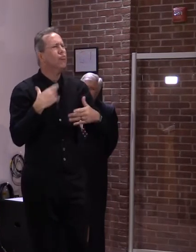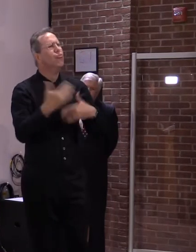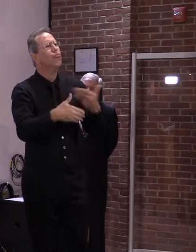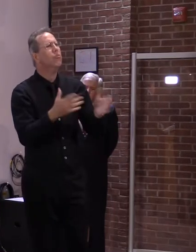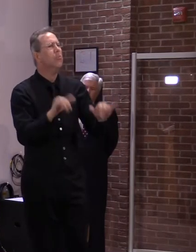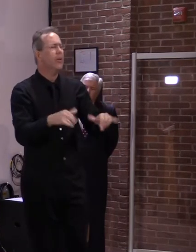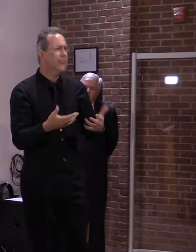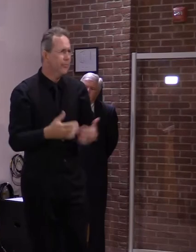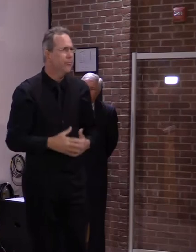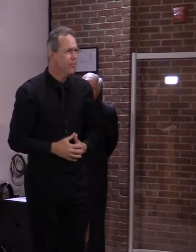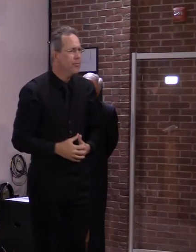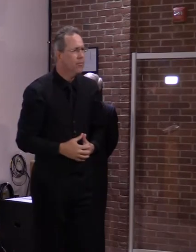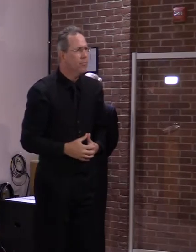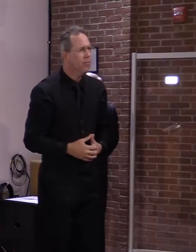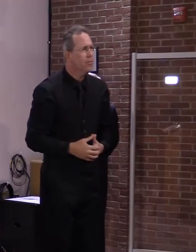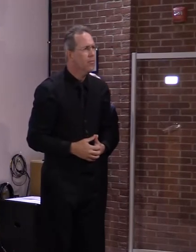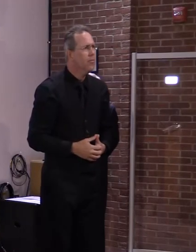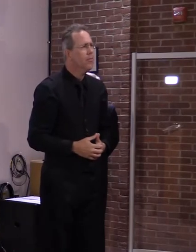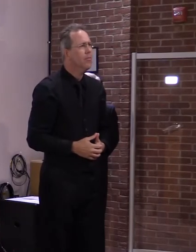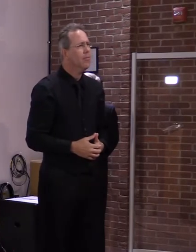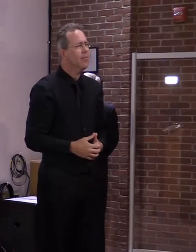Thank you. Okay.